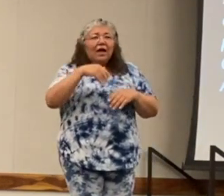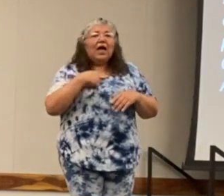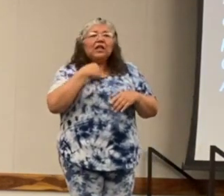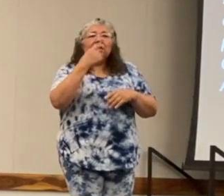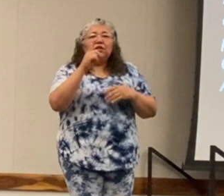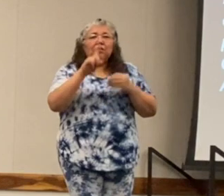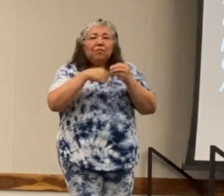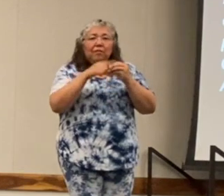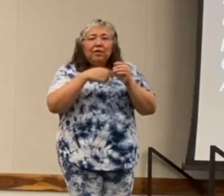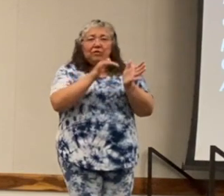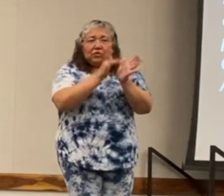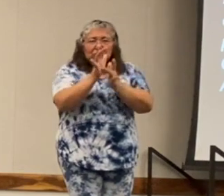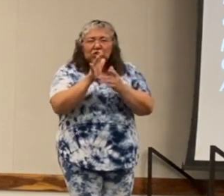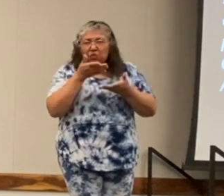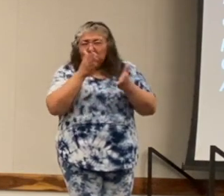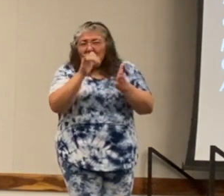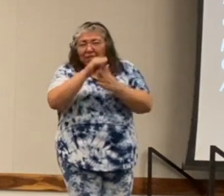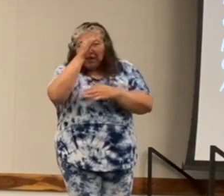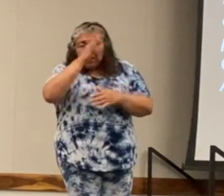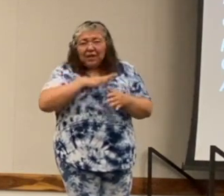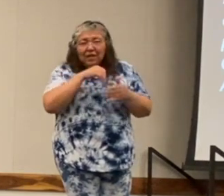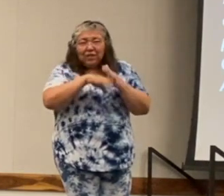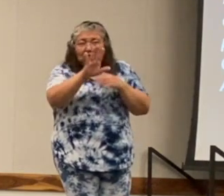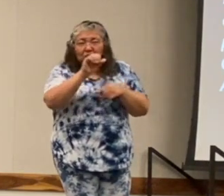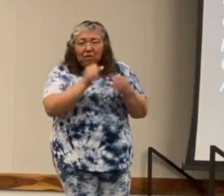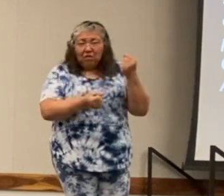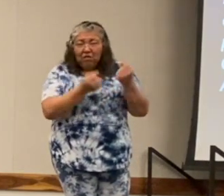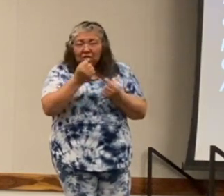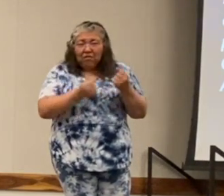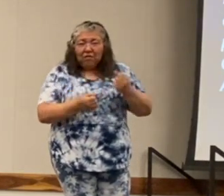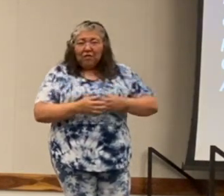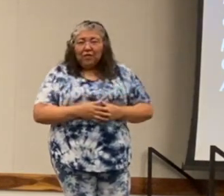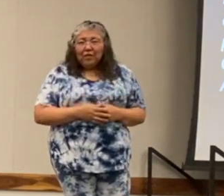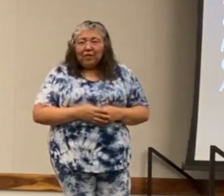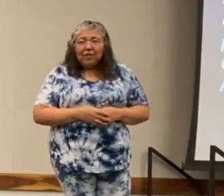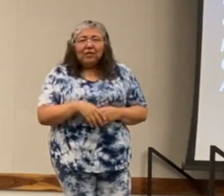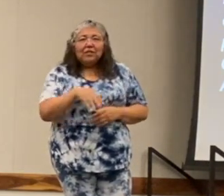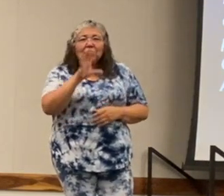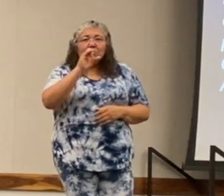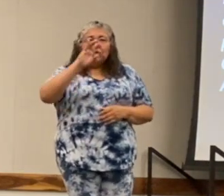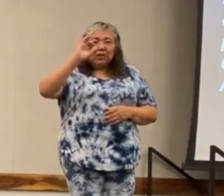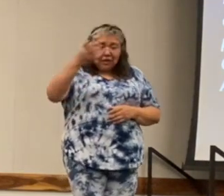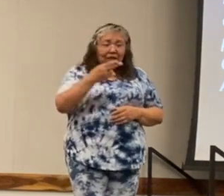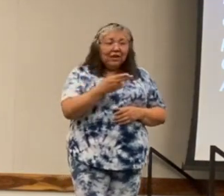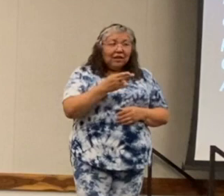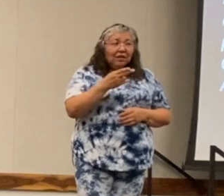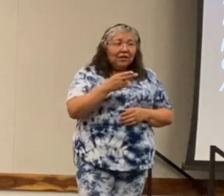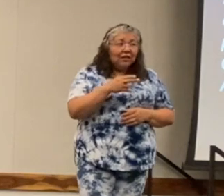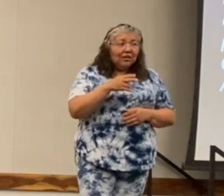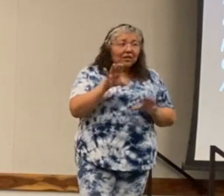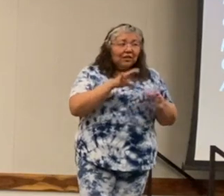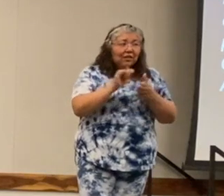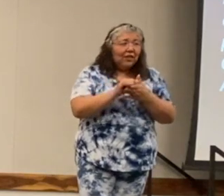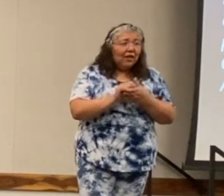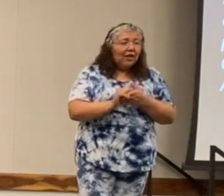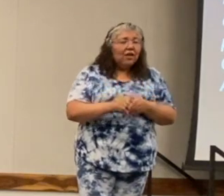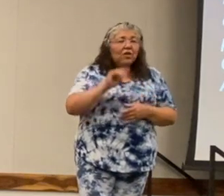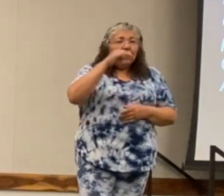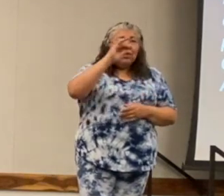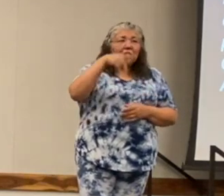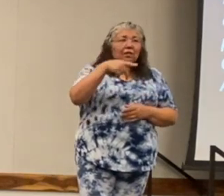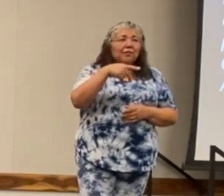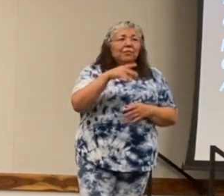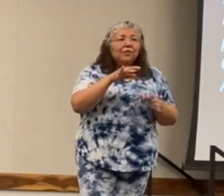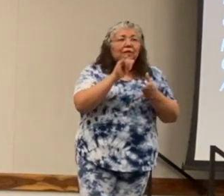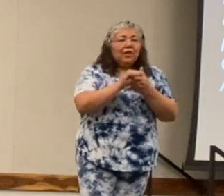about Jesus. Would you allow that guy in your car? The eunuch did, right? And so Philip gets in there, tells him about